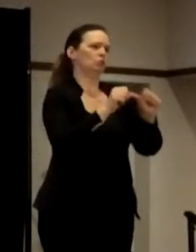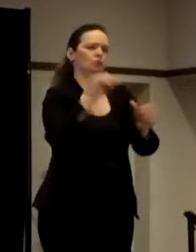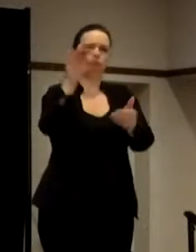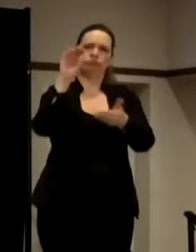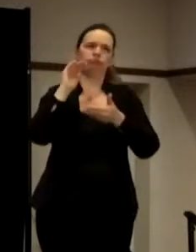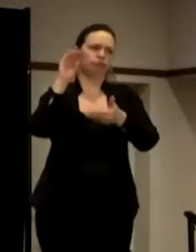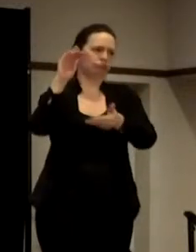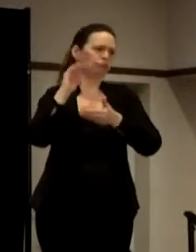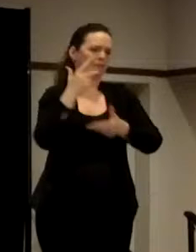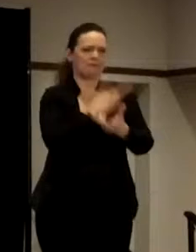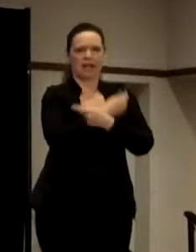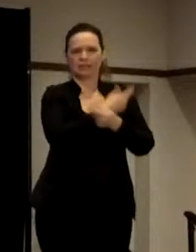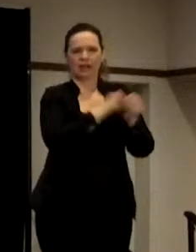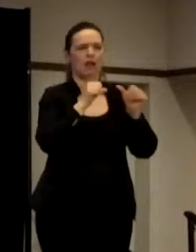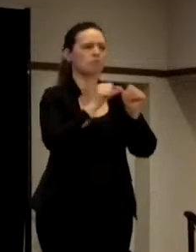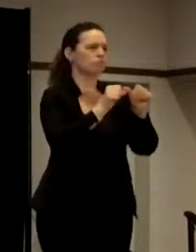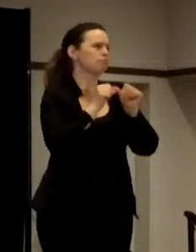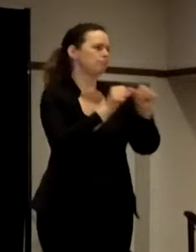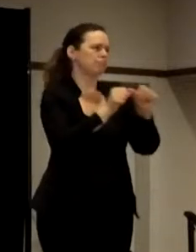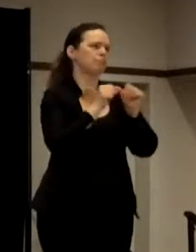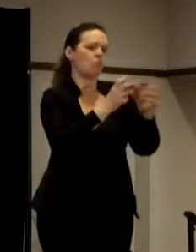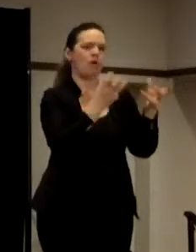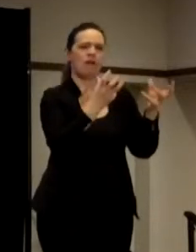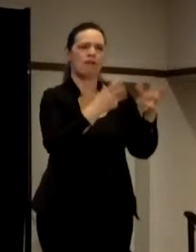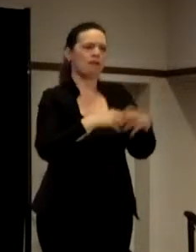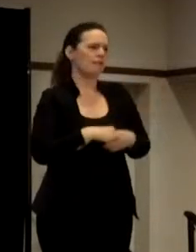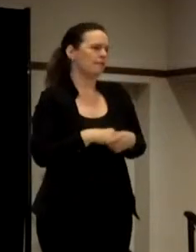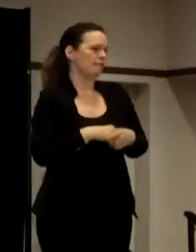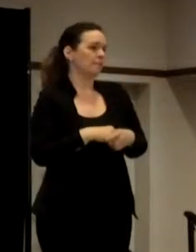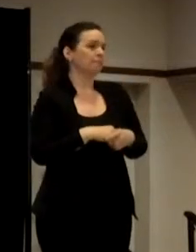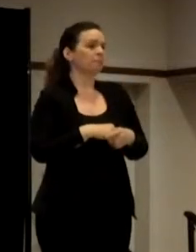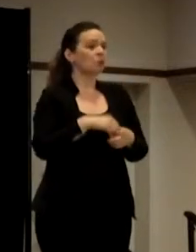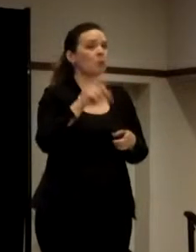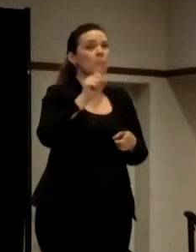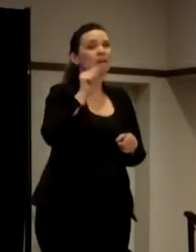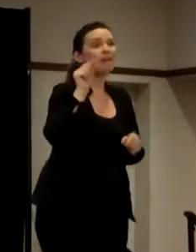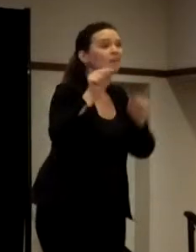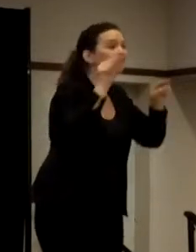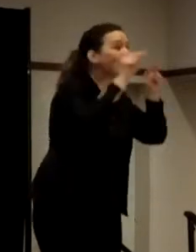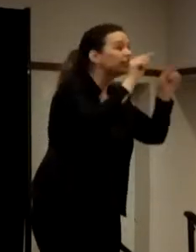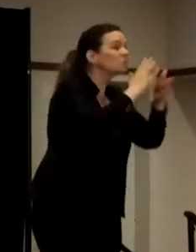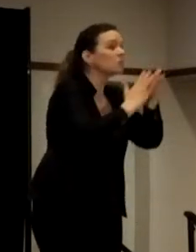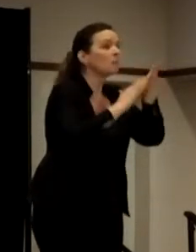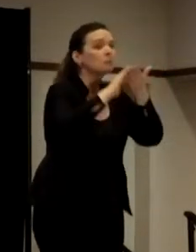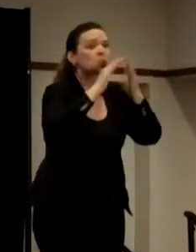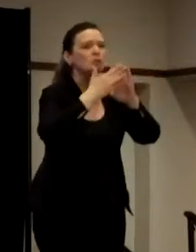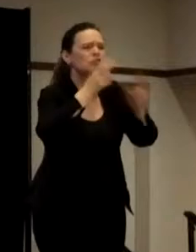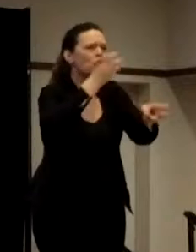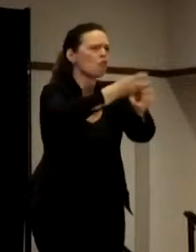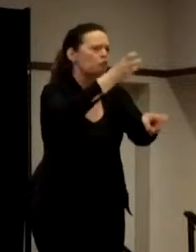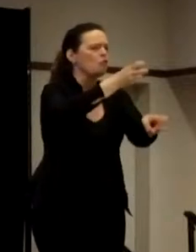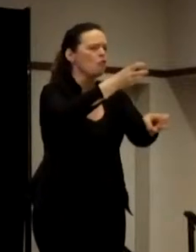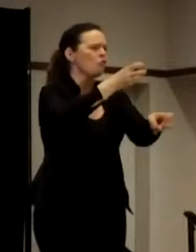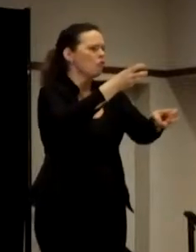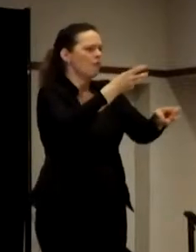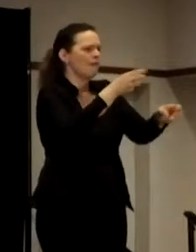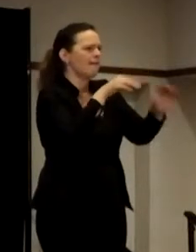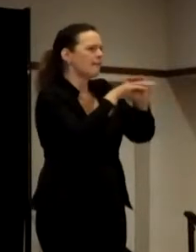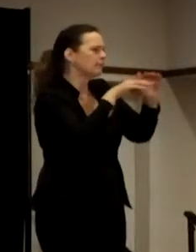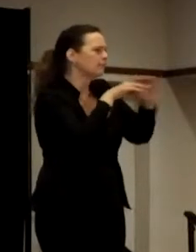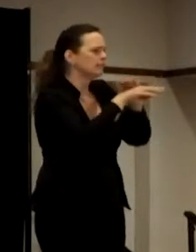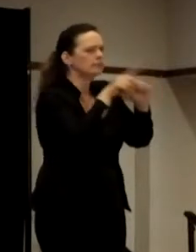vaccinating our community, specifically in hard-to-reach areas. This can't be political. Conversations can't be